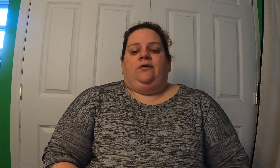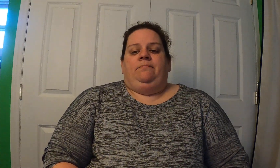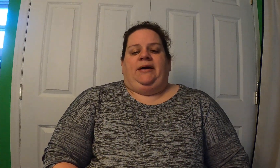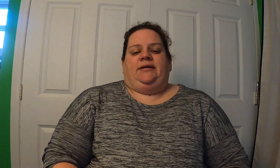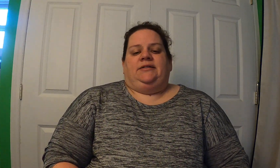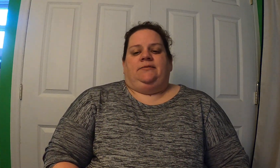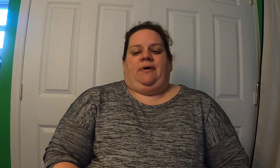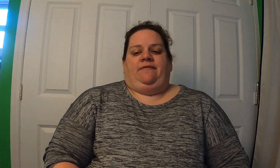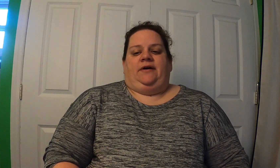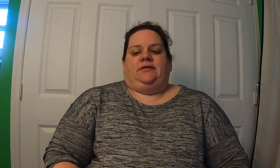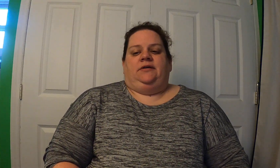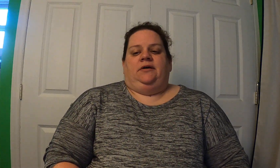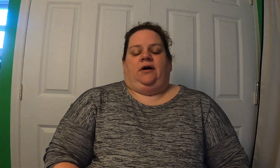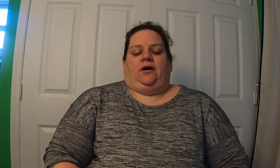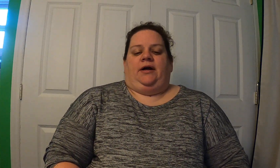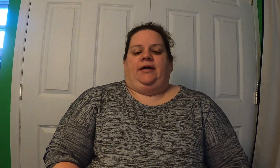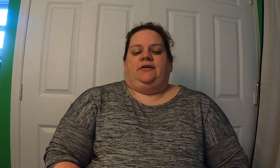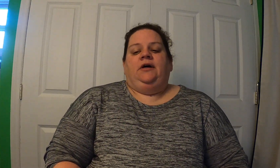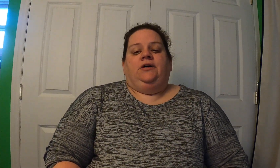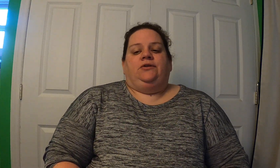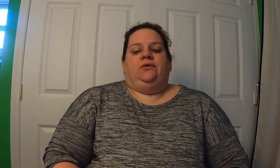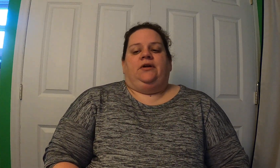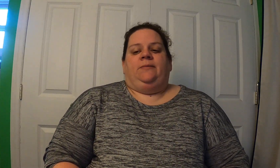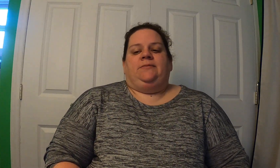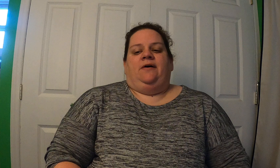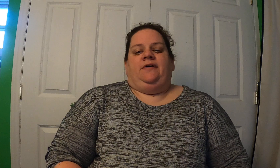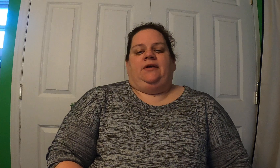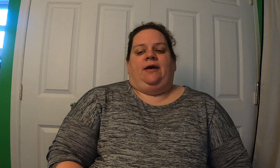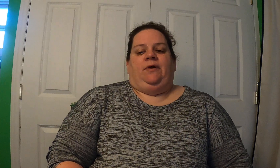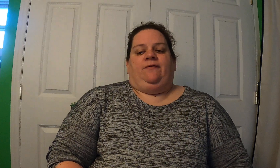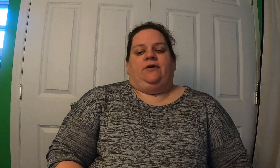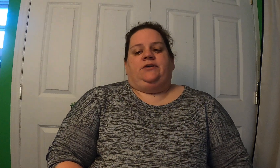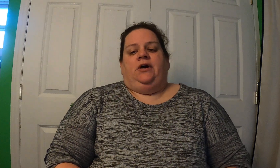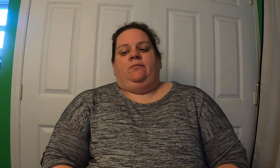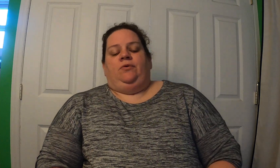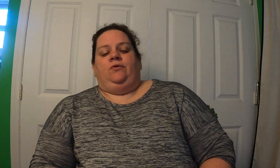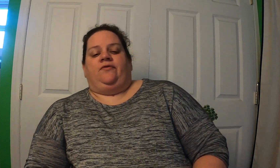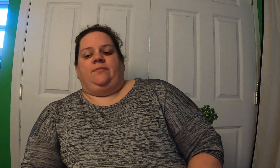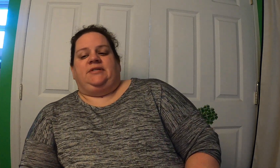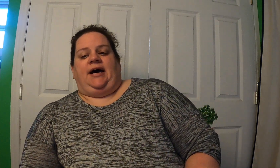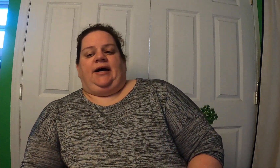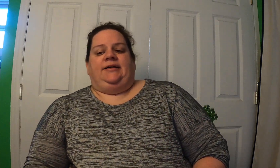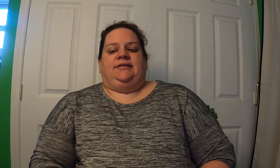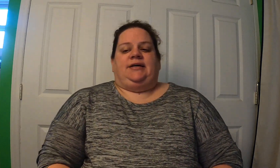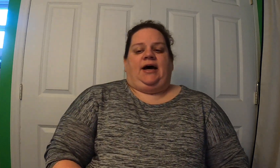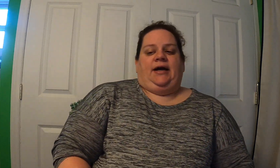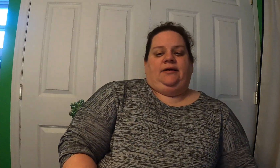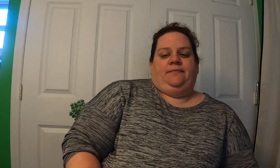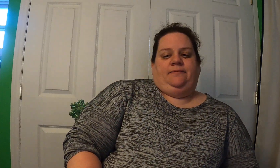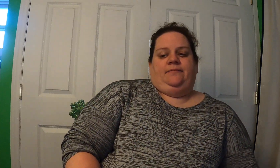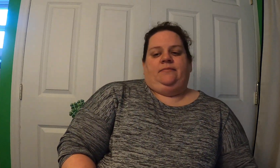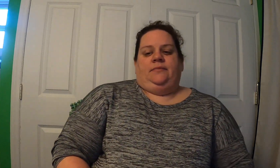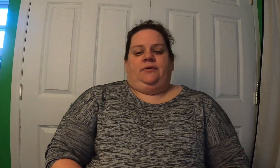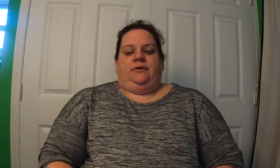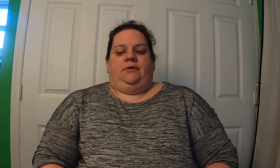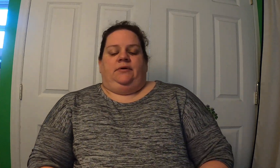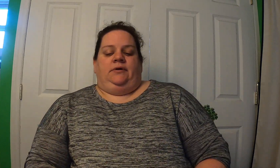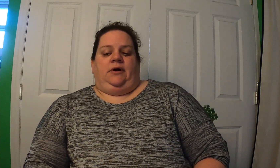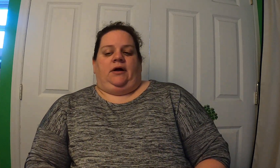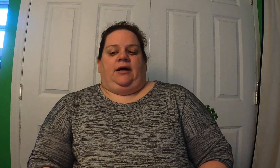Little Miss Muffet. All right. To do Little Miss Muffet, can we first move from side to side? All